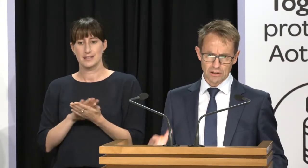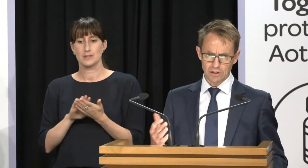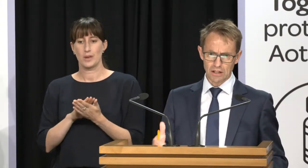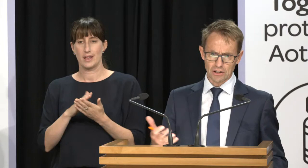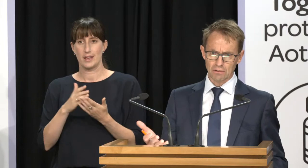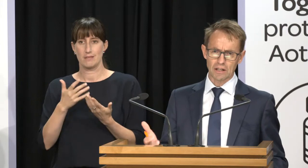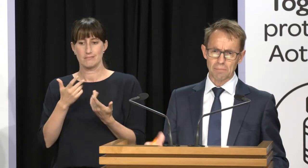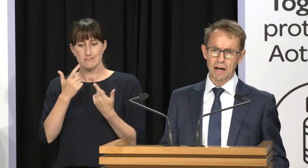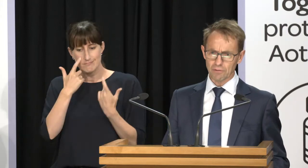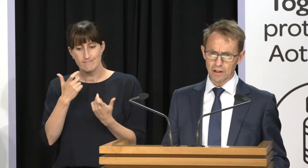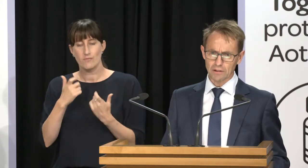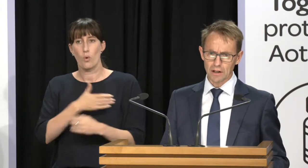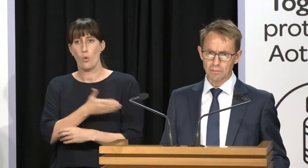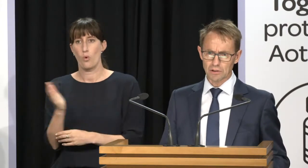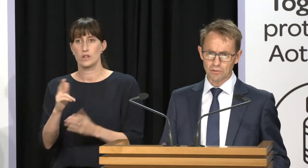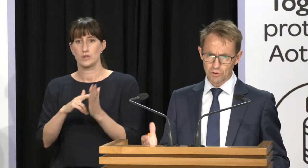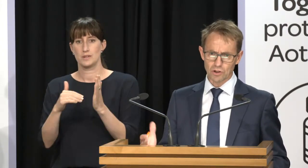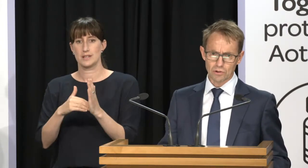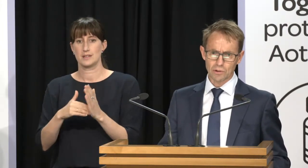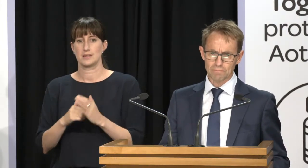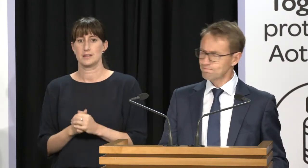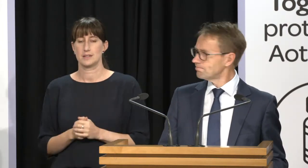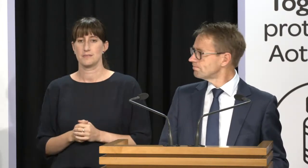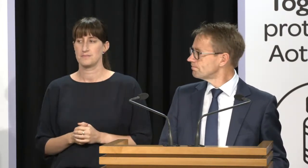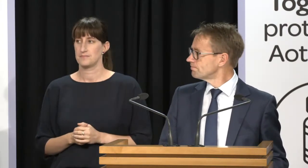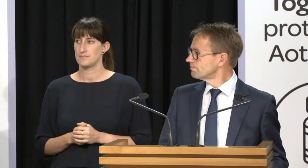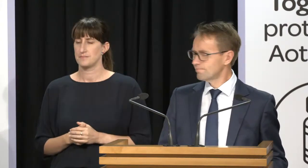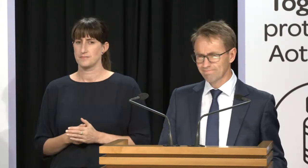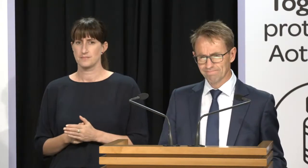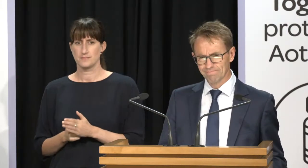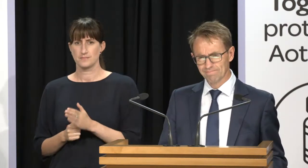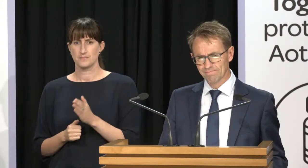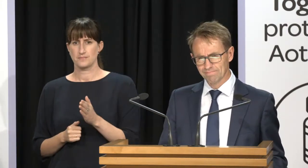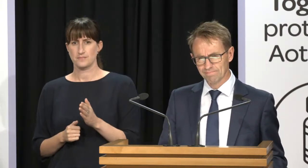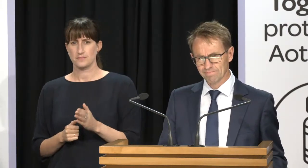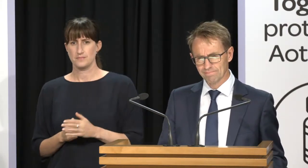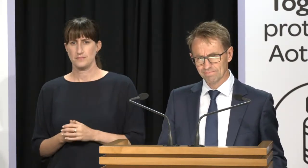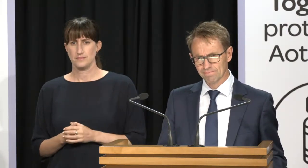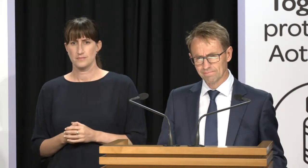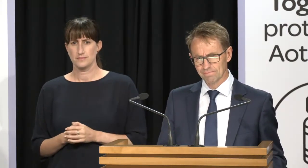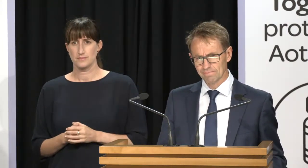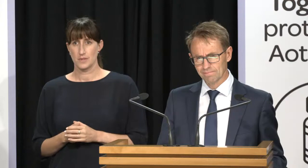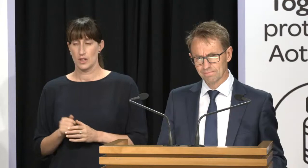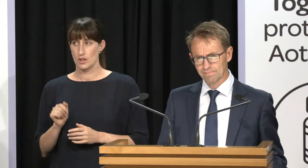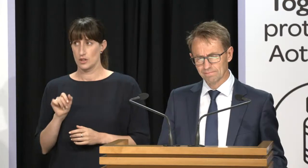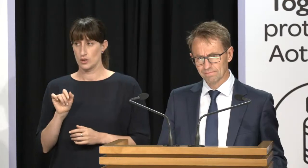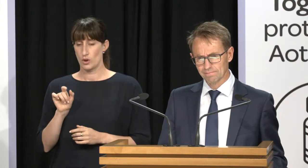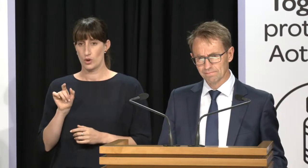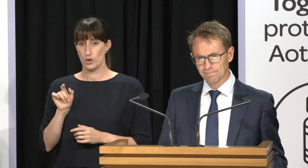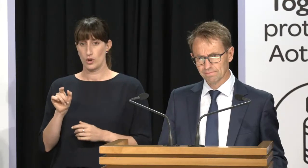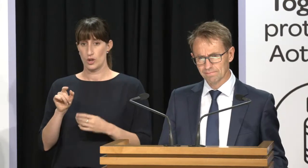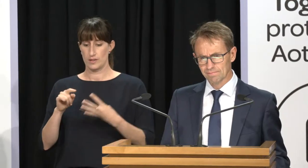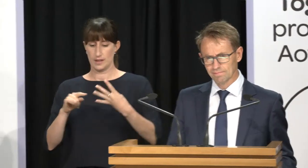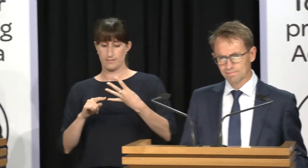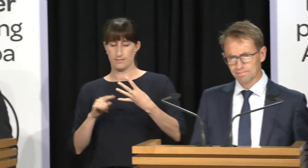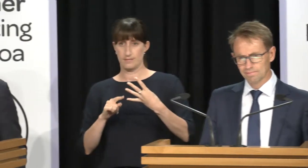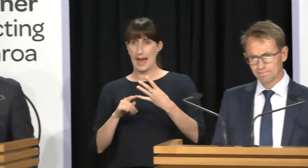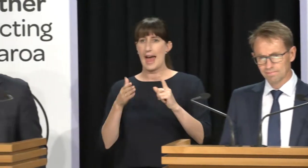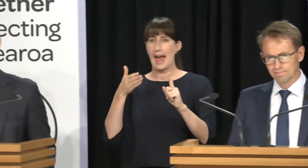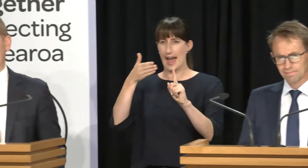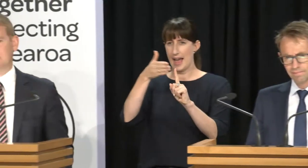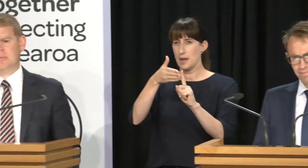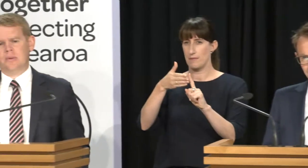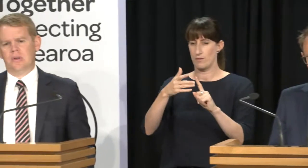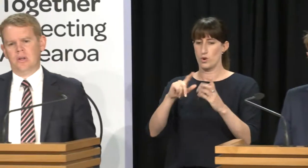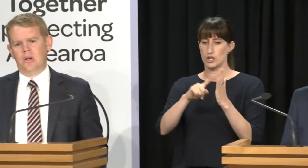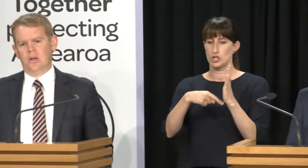isolation as a key part of that into the future as well. I'll spread this around a little bit. Yep. The July target for starting with the general population is set after